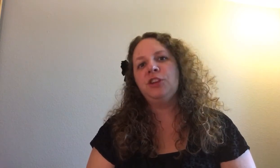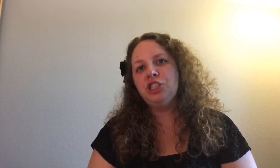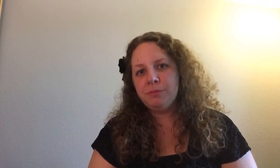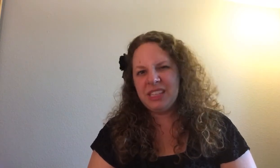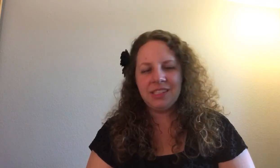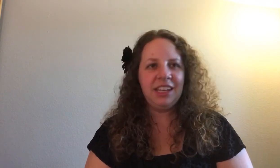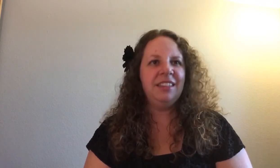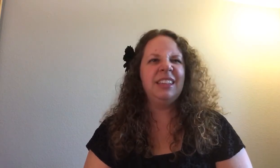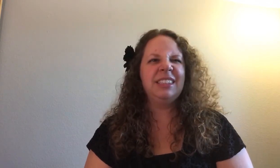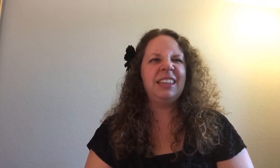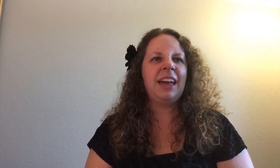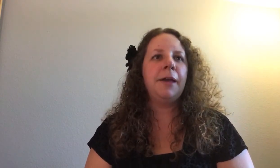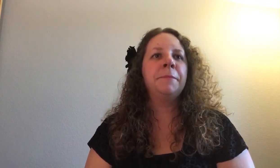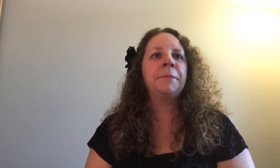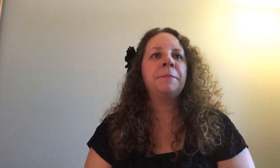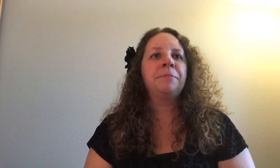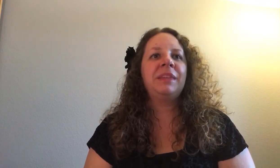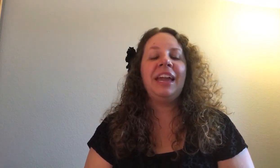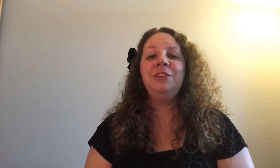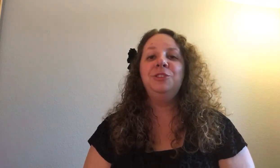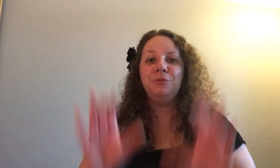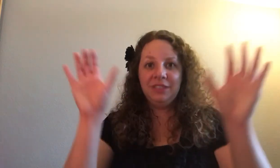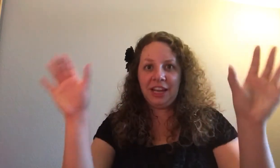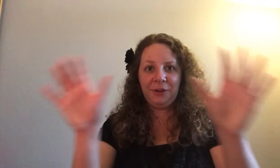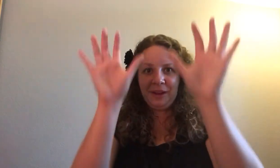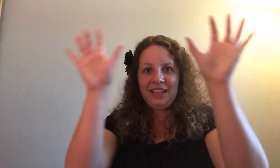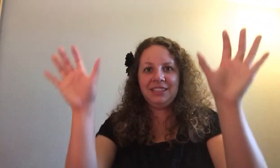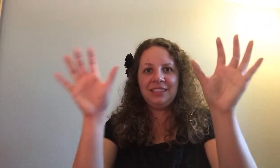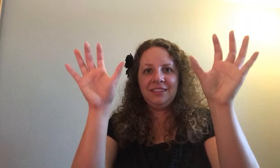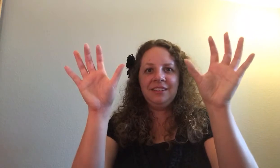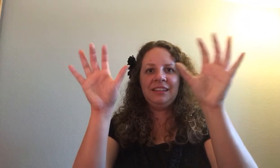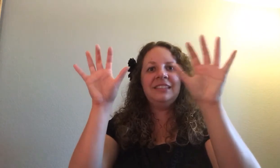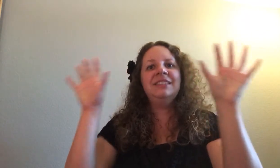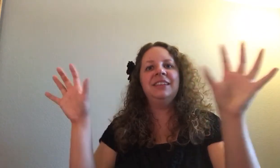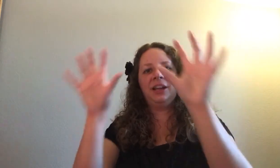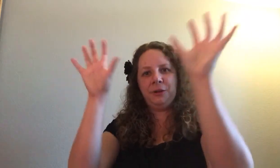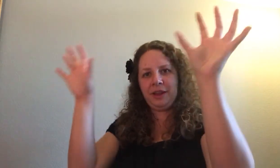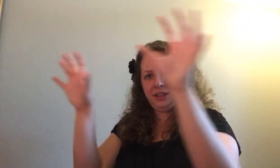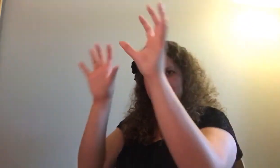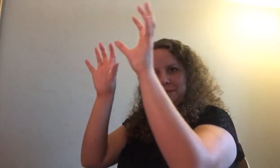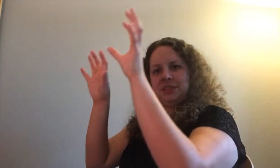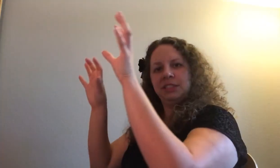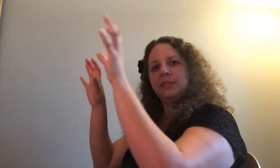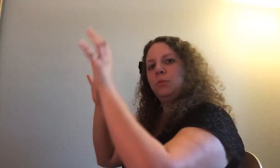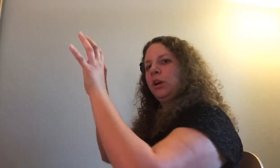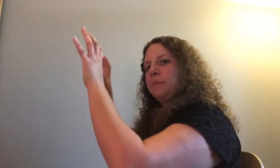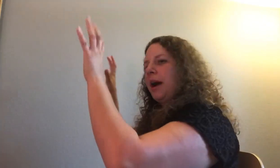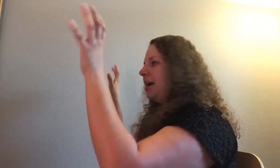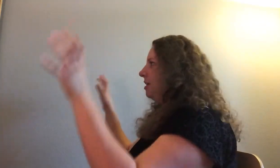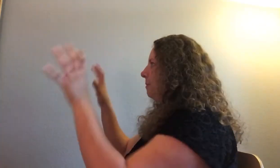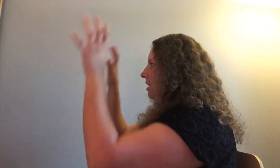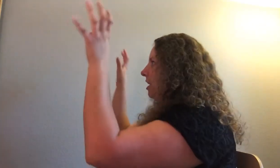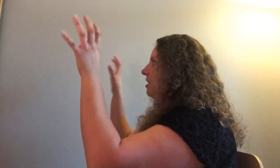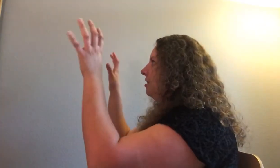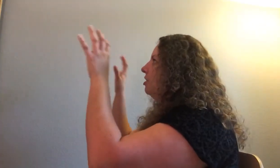French me study, things like that. Okay, to decorate, decorate. And this is more up high, like by your head.